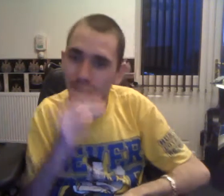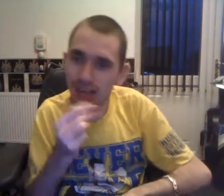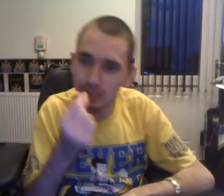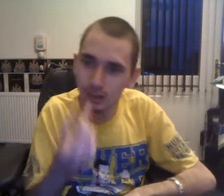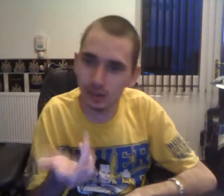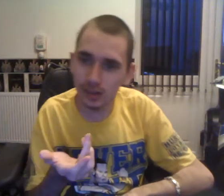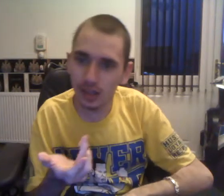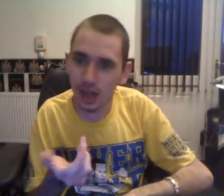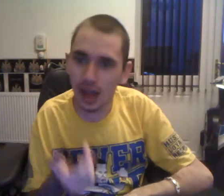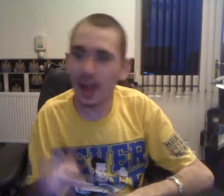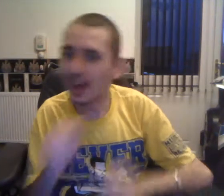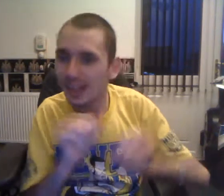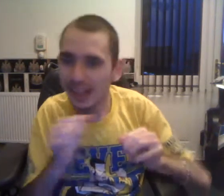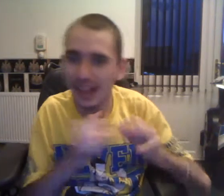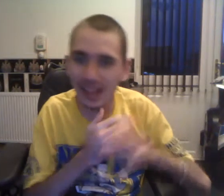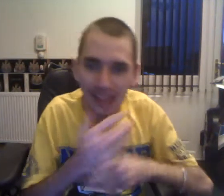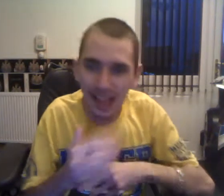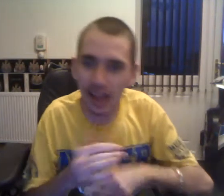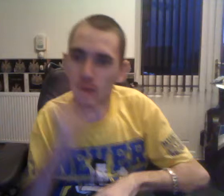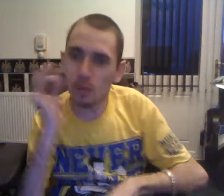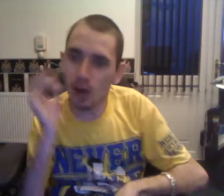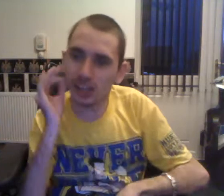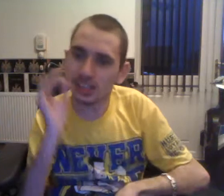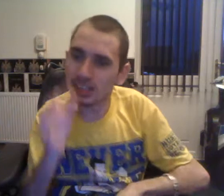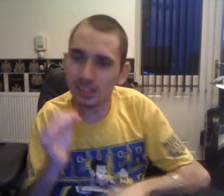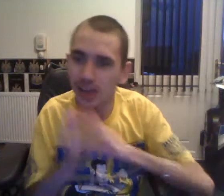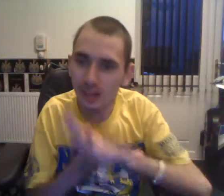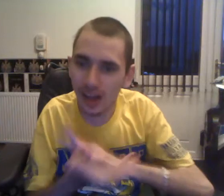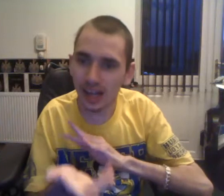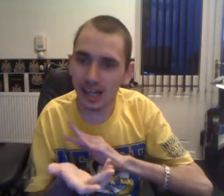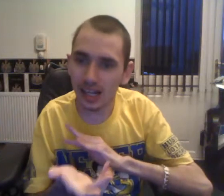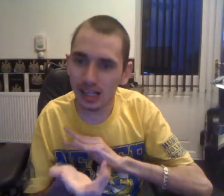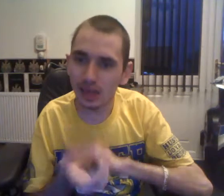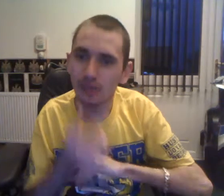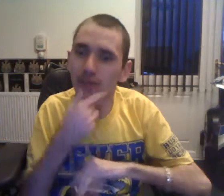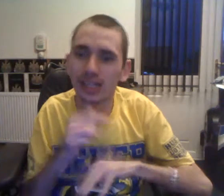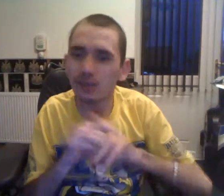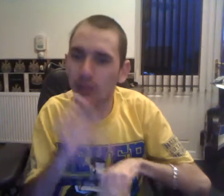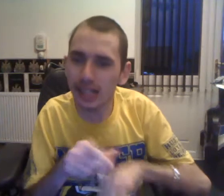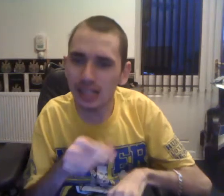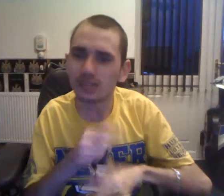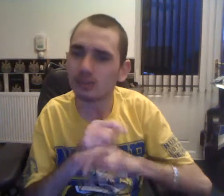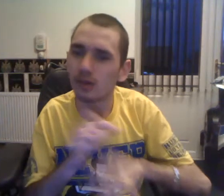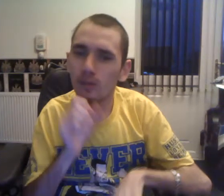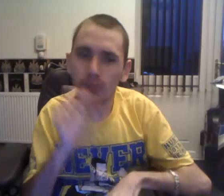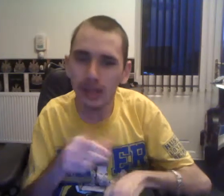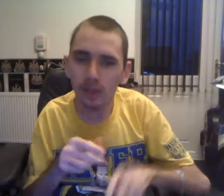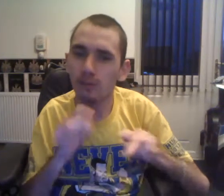back soon, in the clean, clear water that you didn't ruin. Please don't pee in the